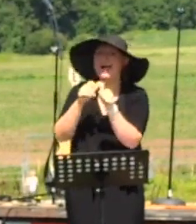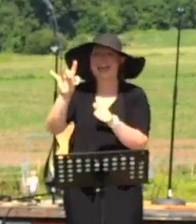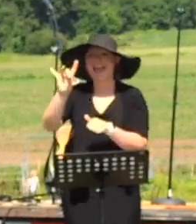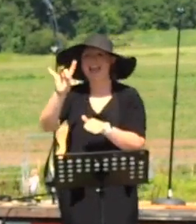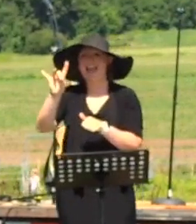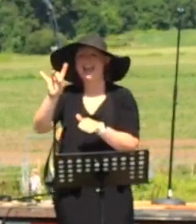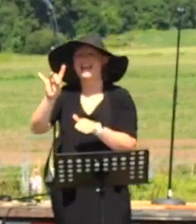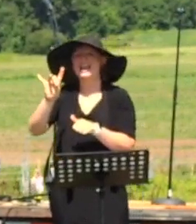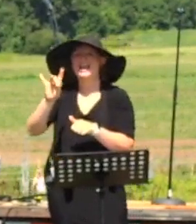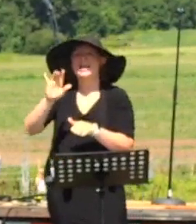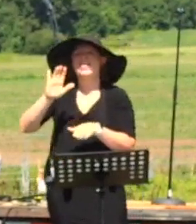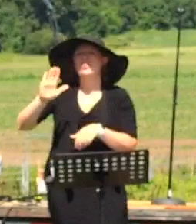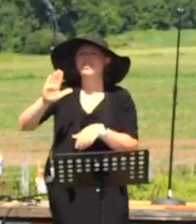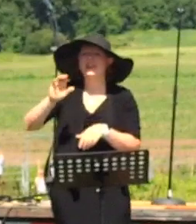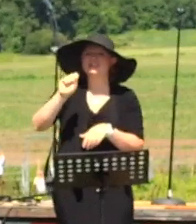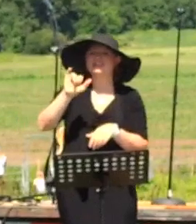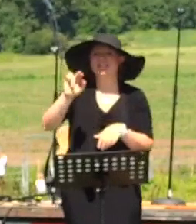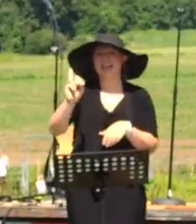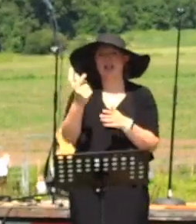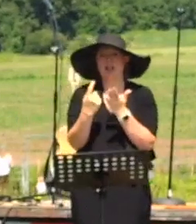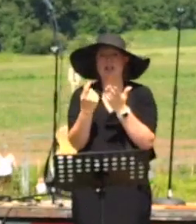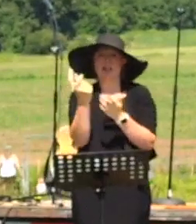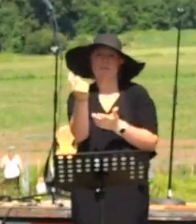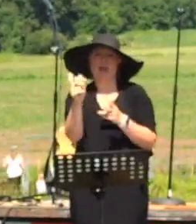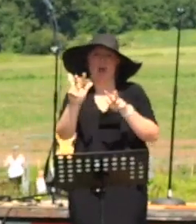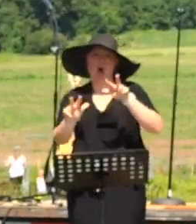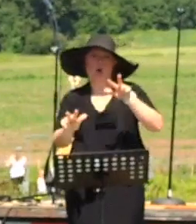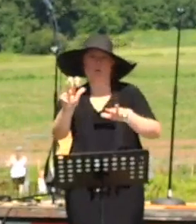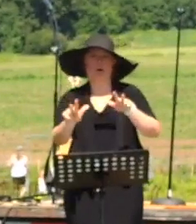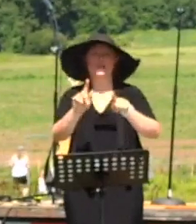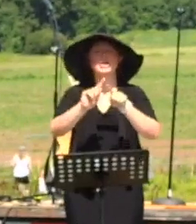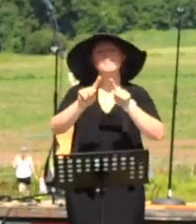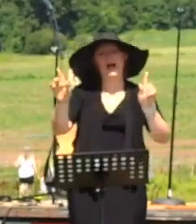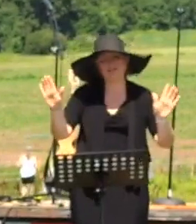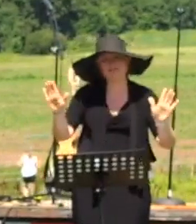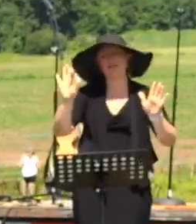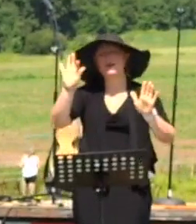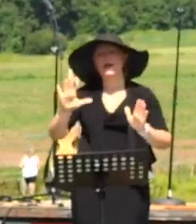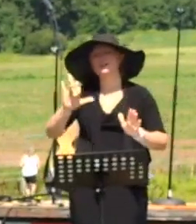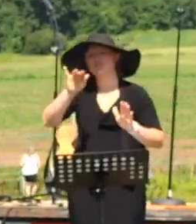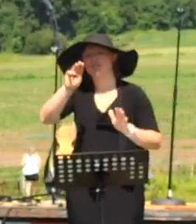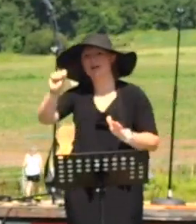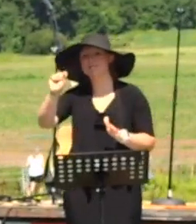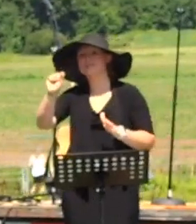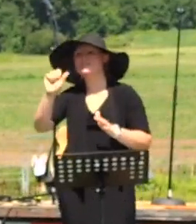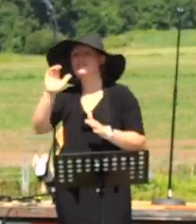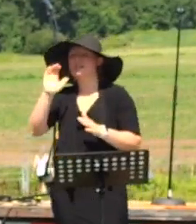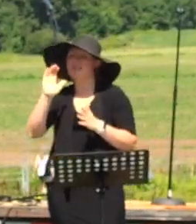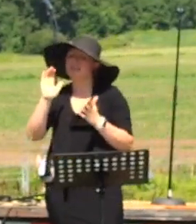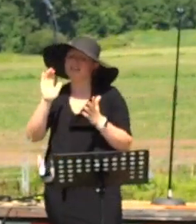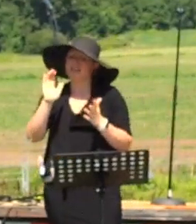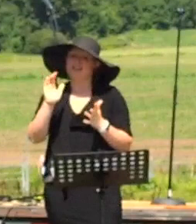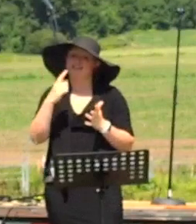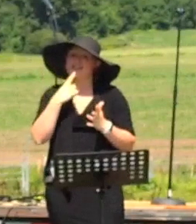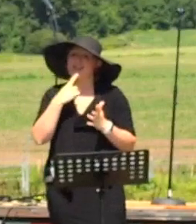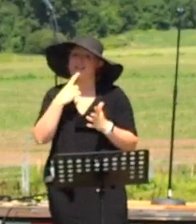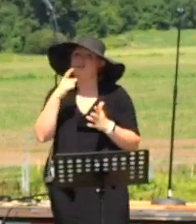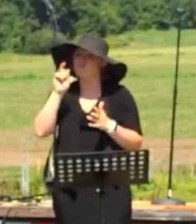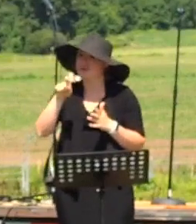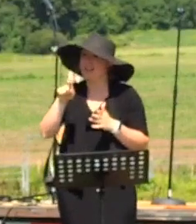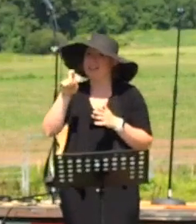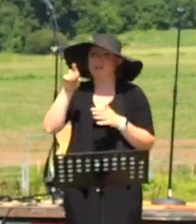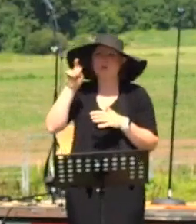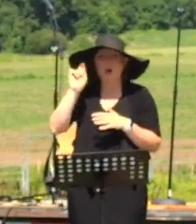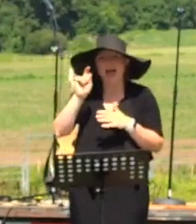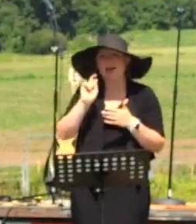with eights, that might be a little bit awkward here, okay? But as Pastor James found out, when you know and love an eight, almost everything's awkward. So it's